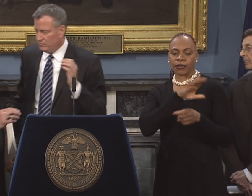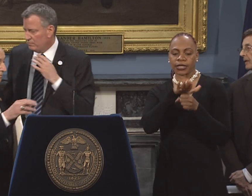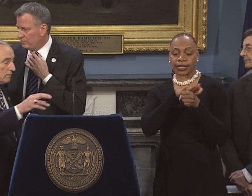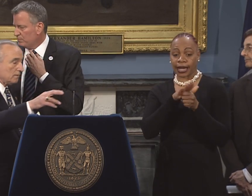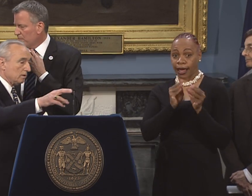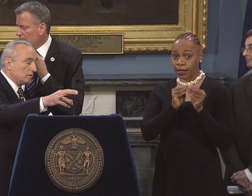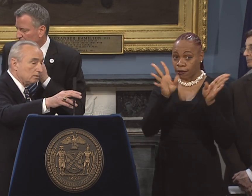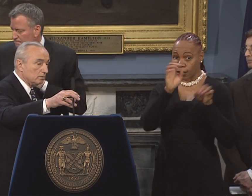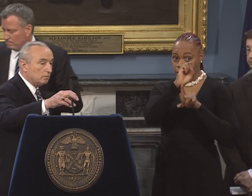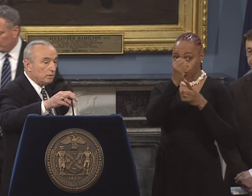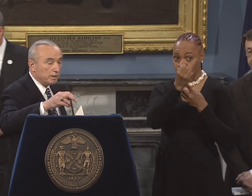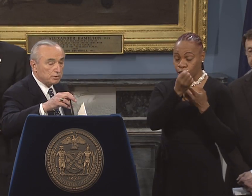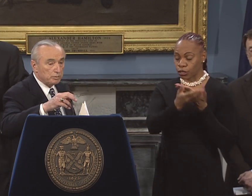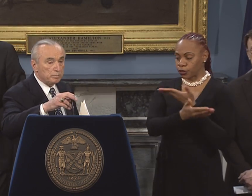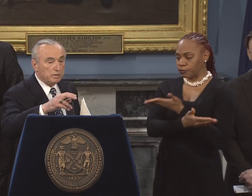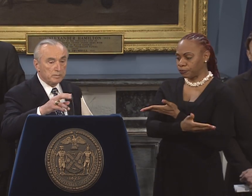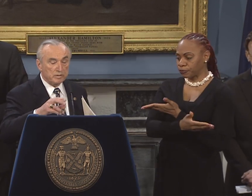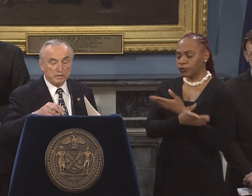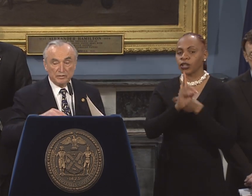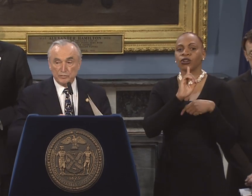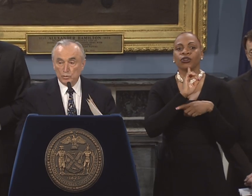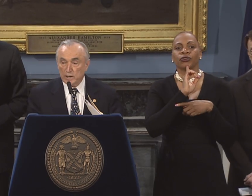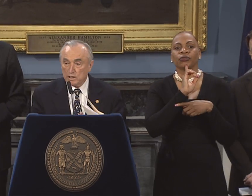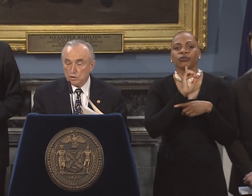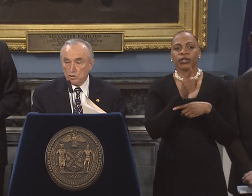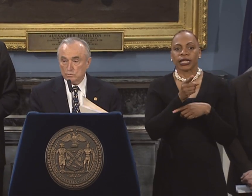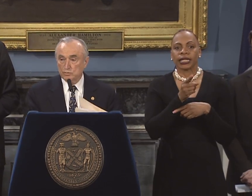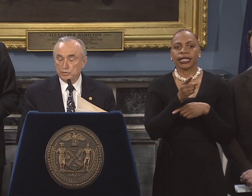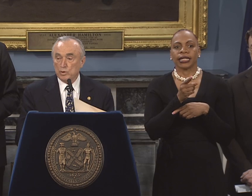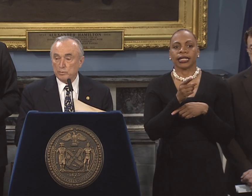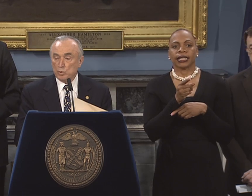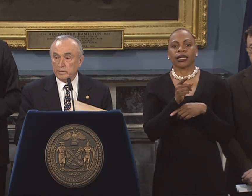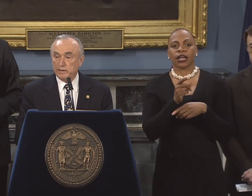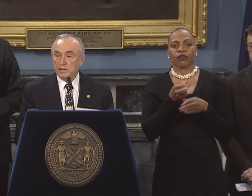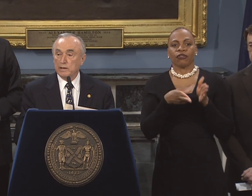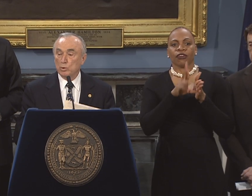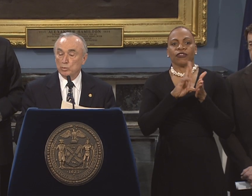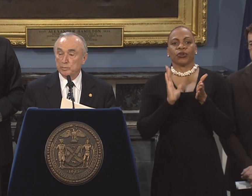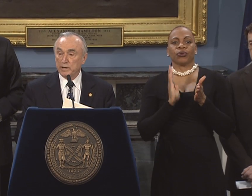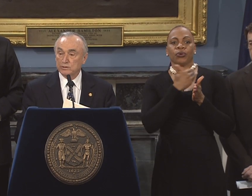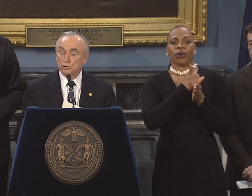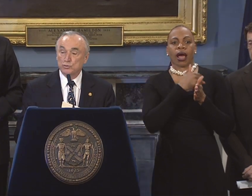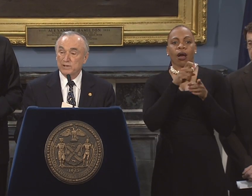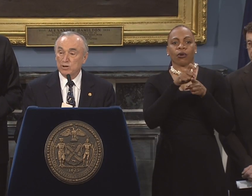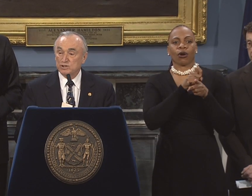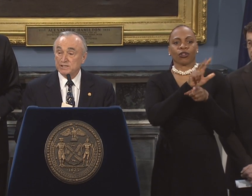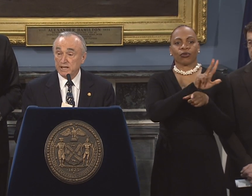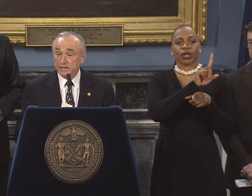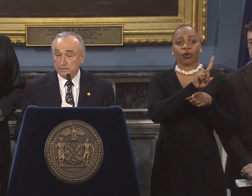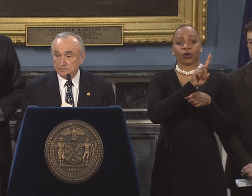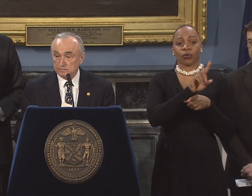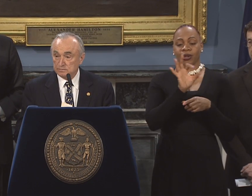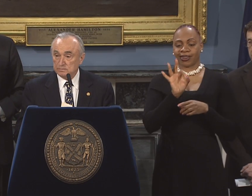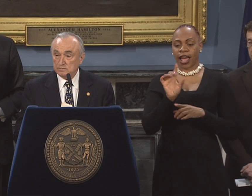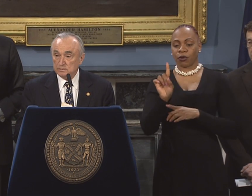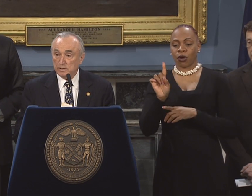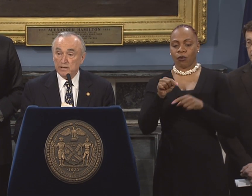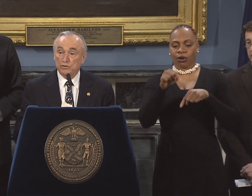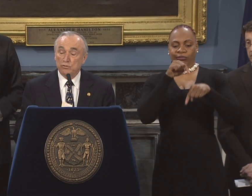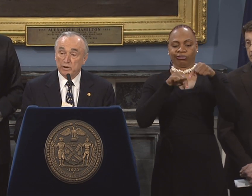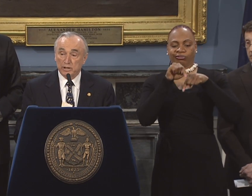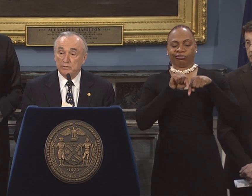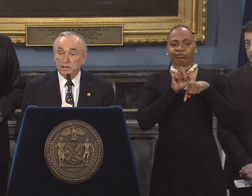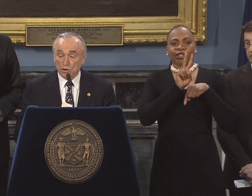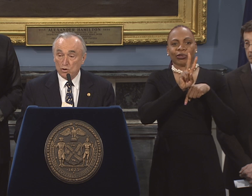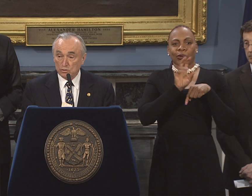there? Well, actually, we preliminarily reviewed our calls, 311 and 911, back to 2010, and